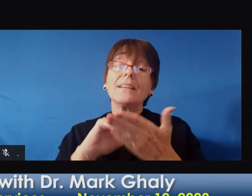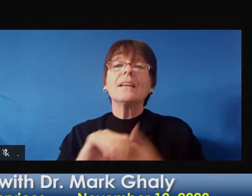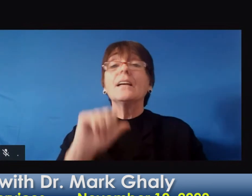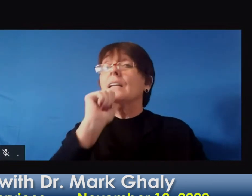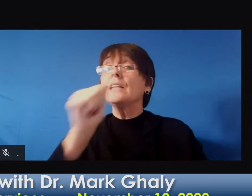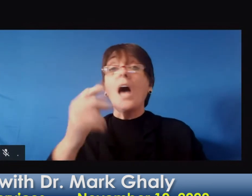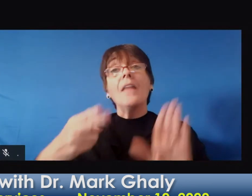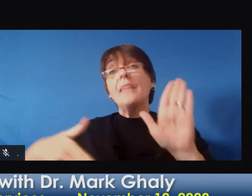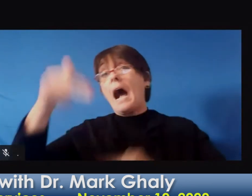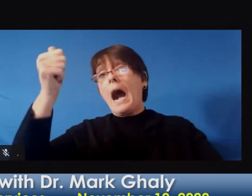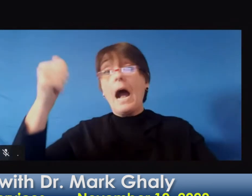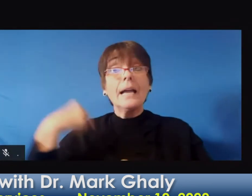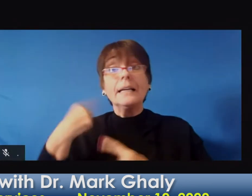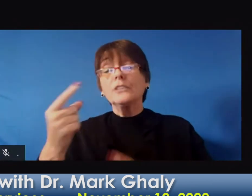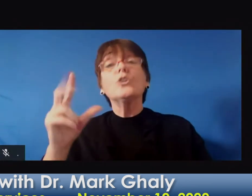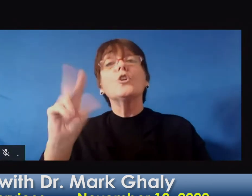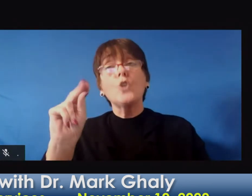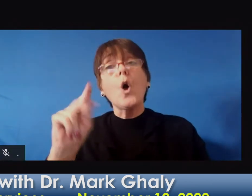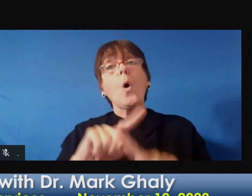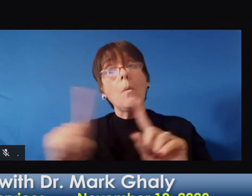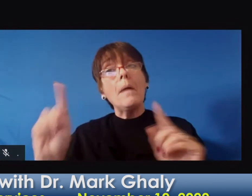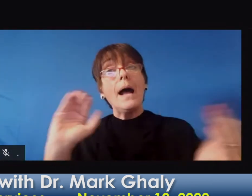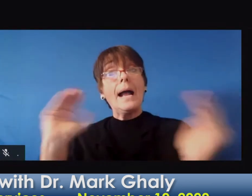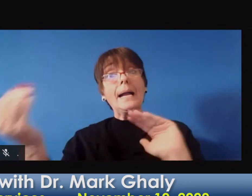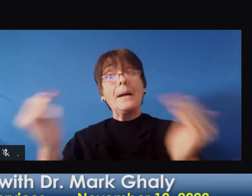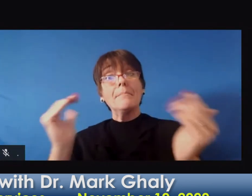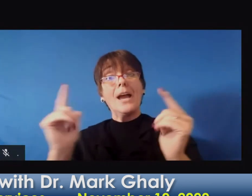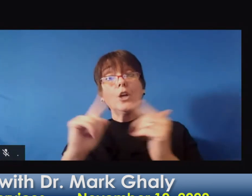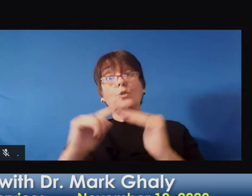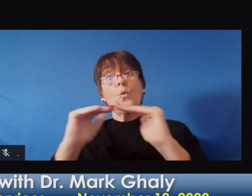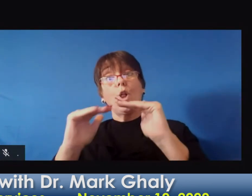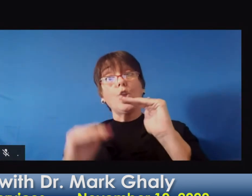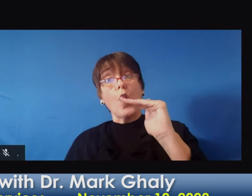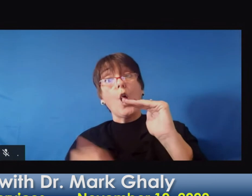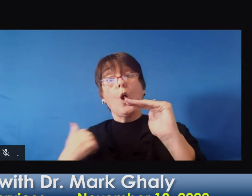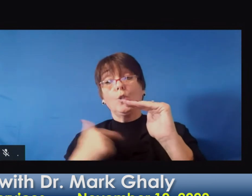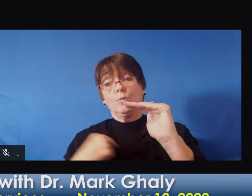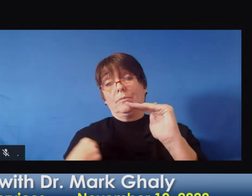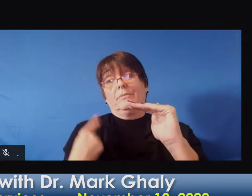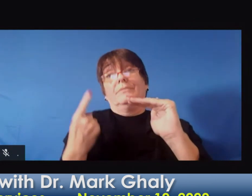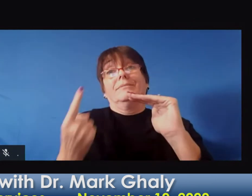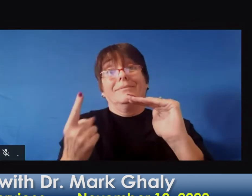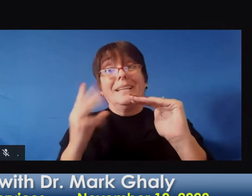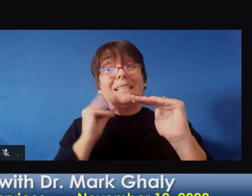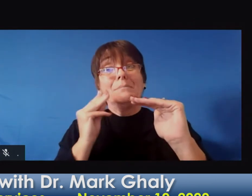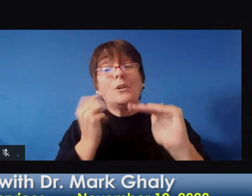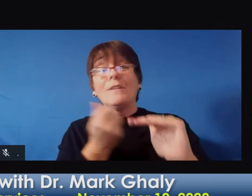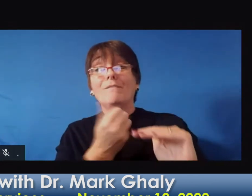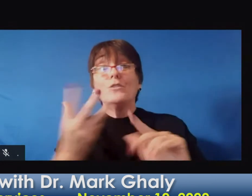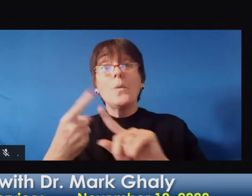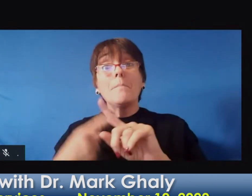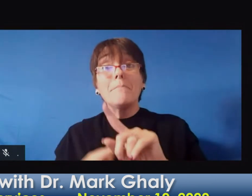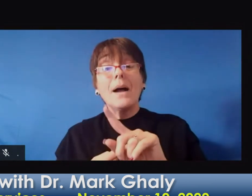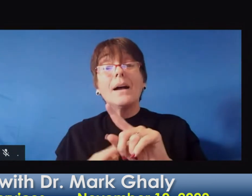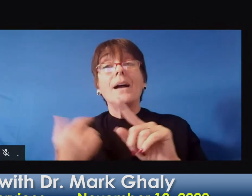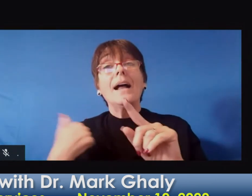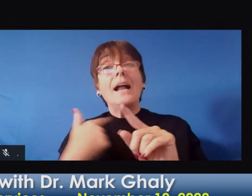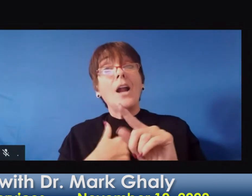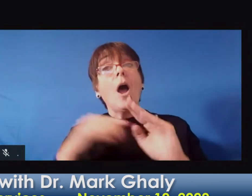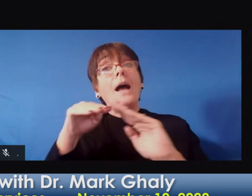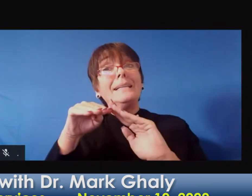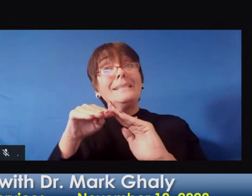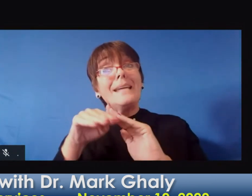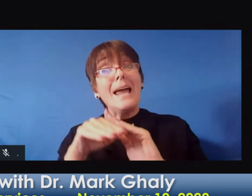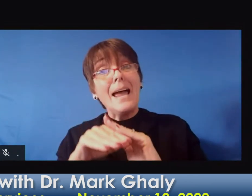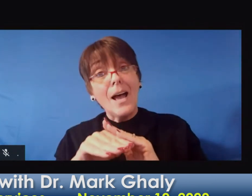the highest they've ever seen, but certainly compared to the lows we've been experiencing over the past couple months and that downward trajectory,